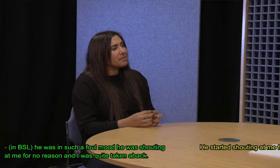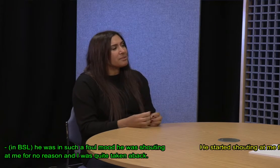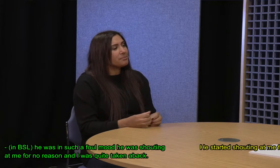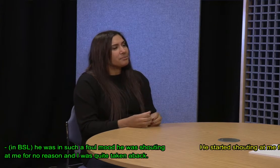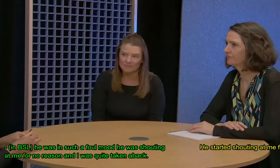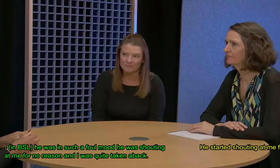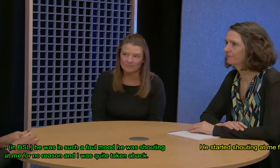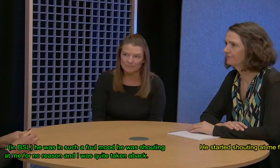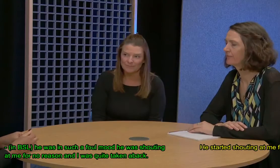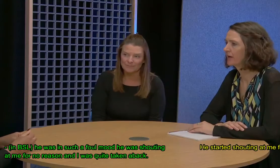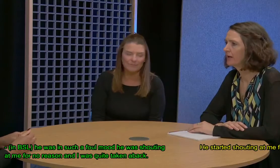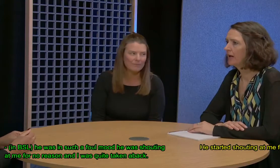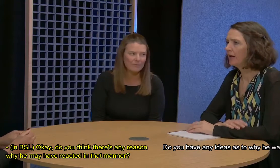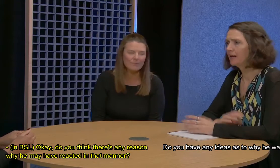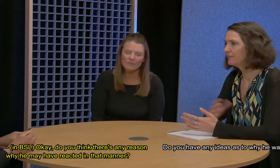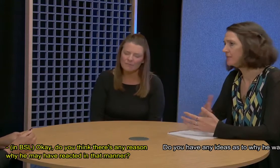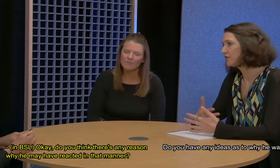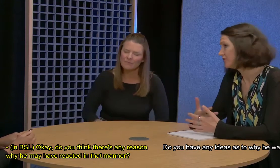no reason.